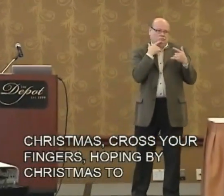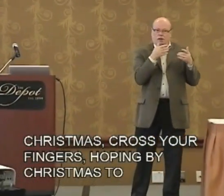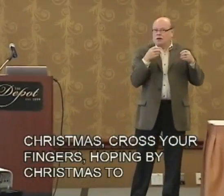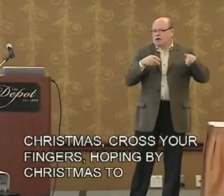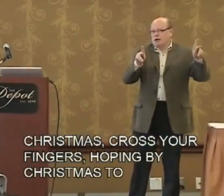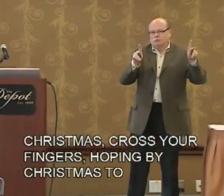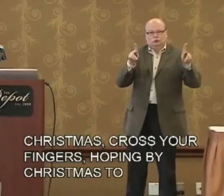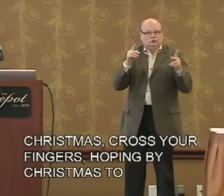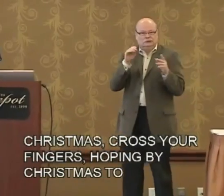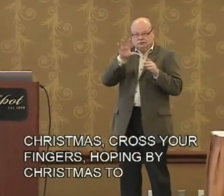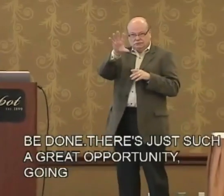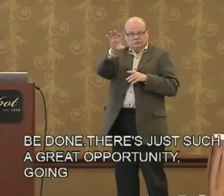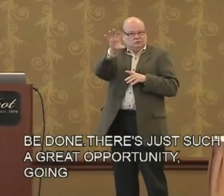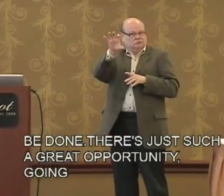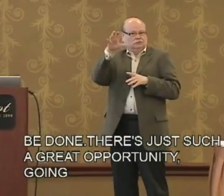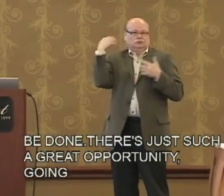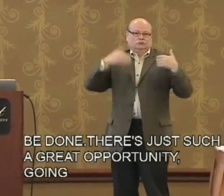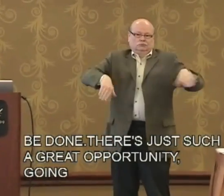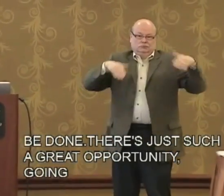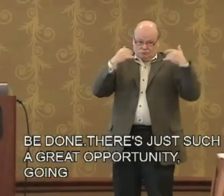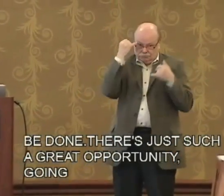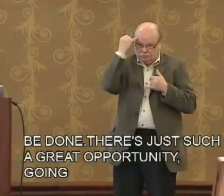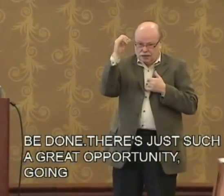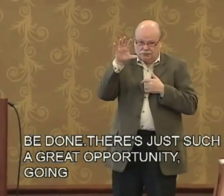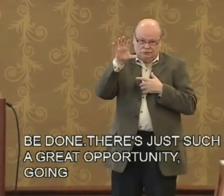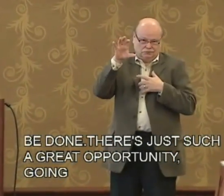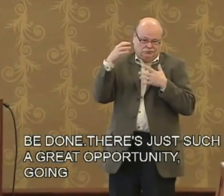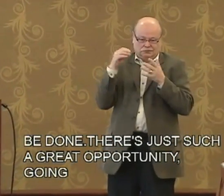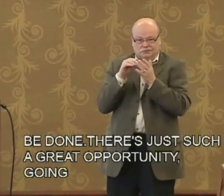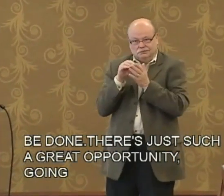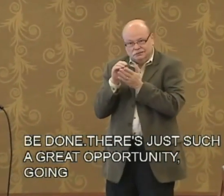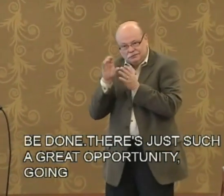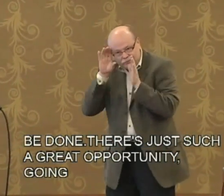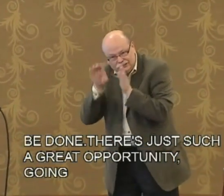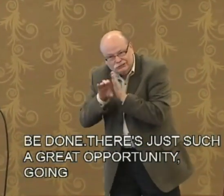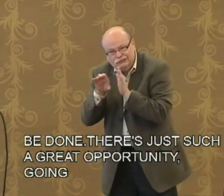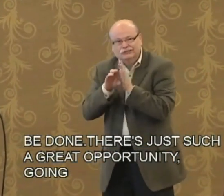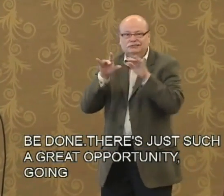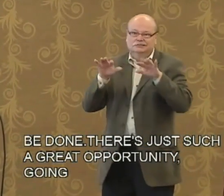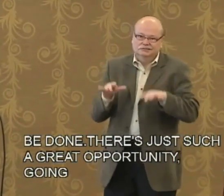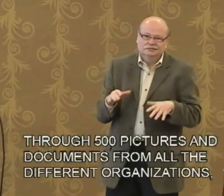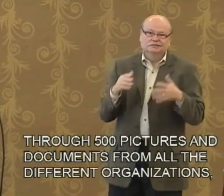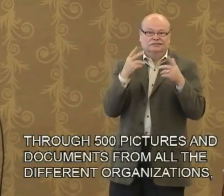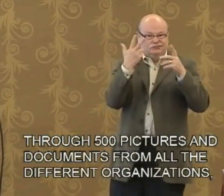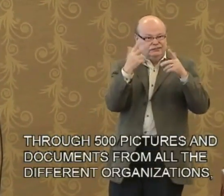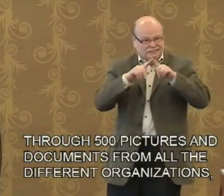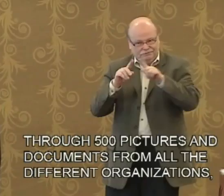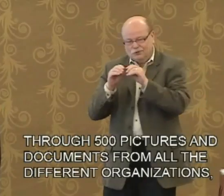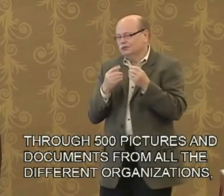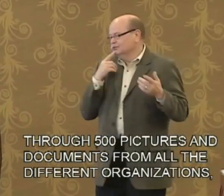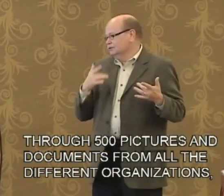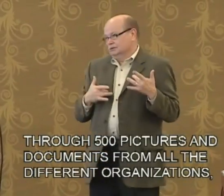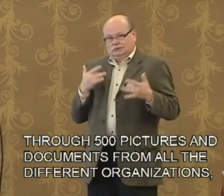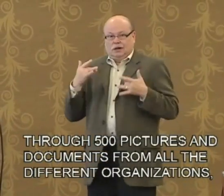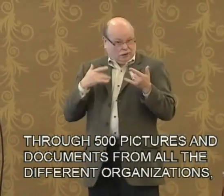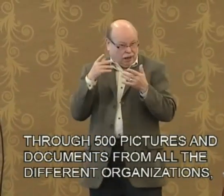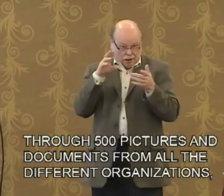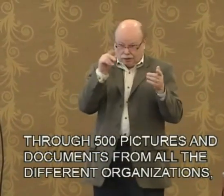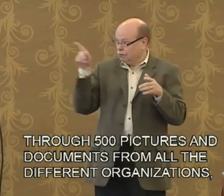to be done. There's just such a great opportunity and I imagine going through 500 pictures and documents from all the different